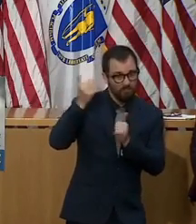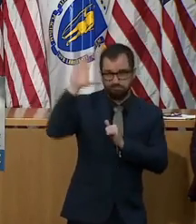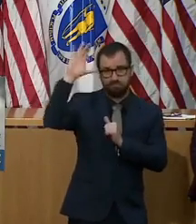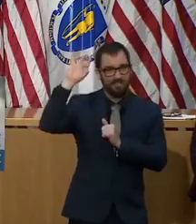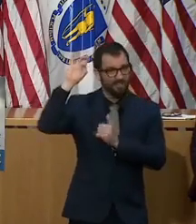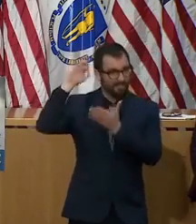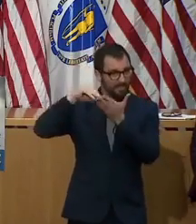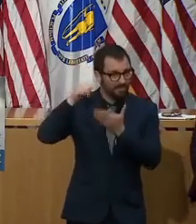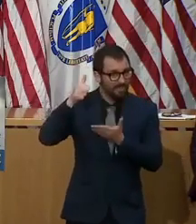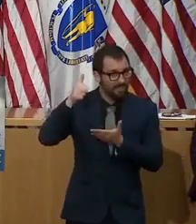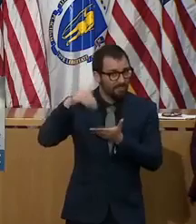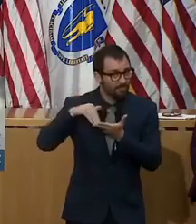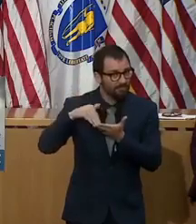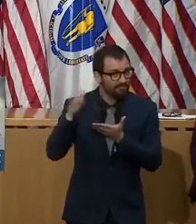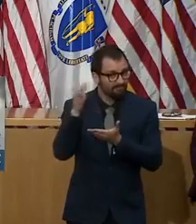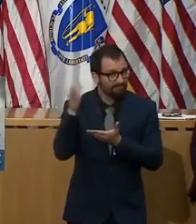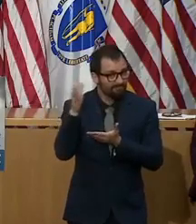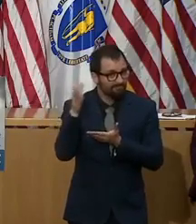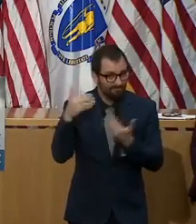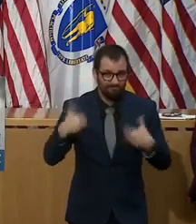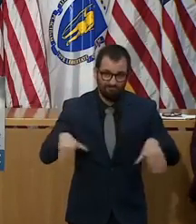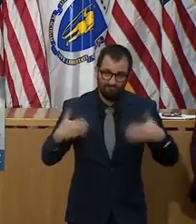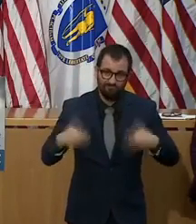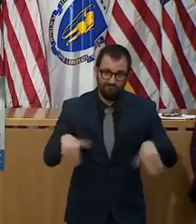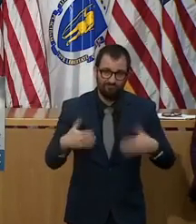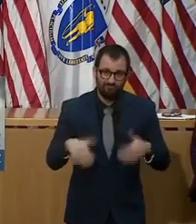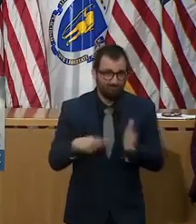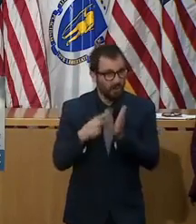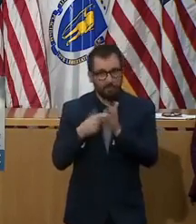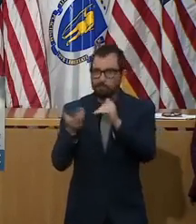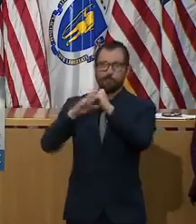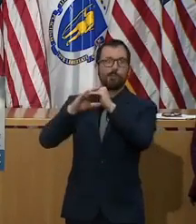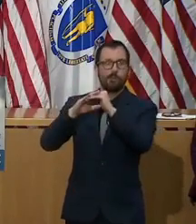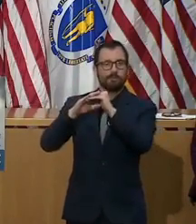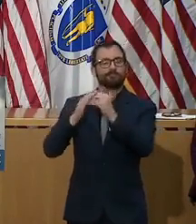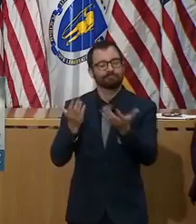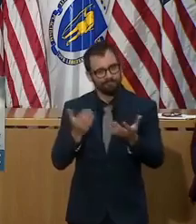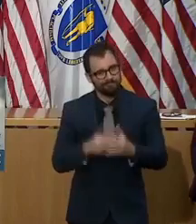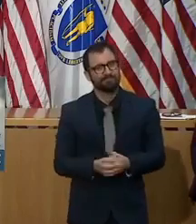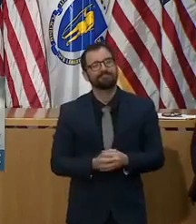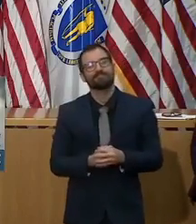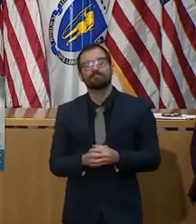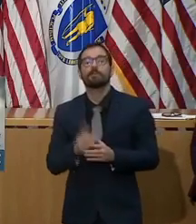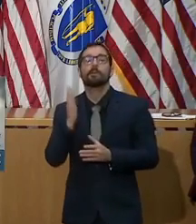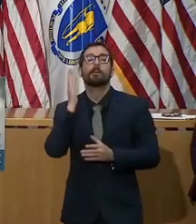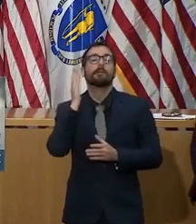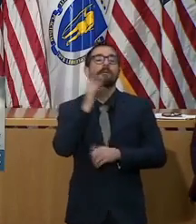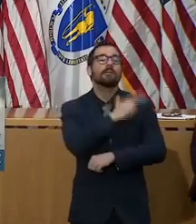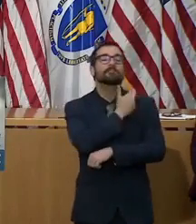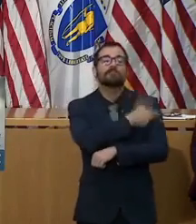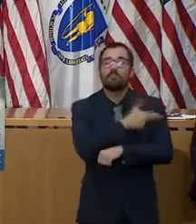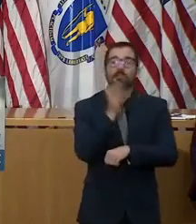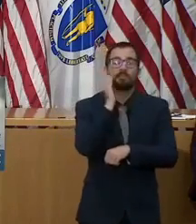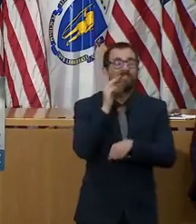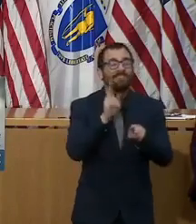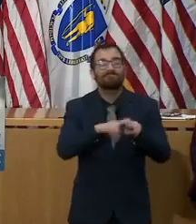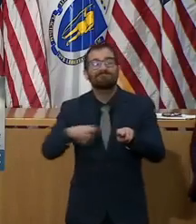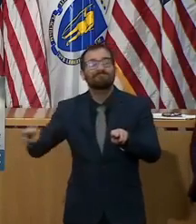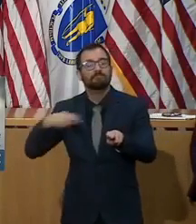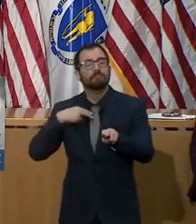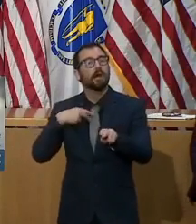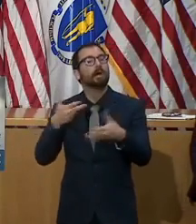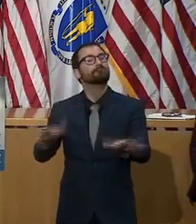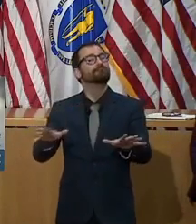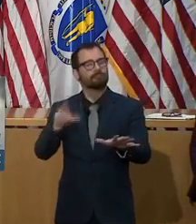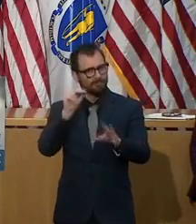also expanded hospital capacity to create more space to treat COVID-19 patients and other patients in need of hospital care. And in